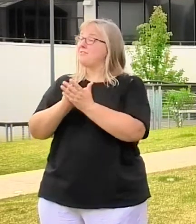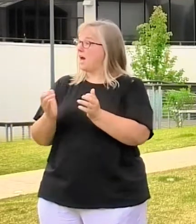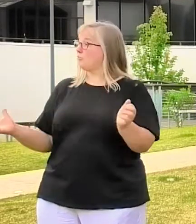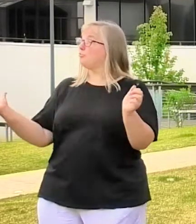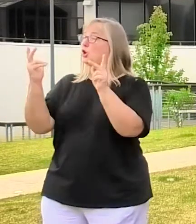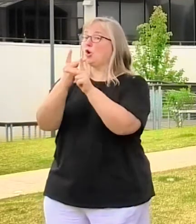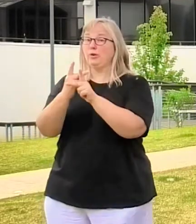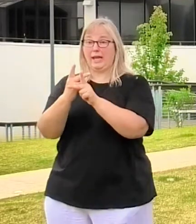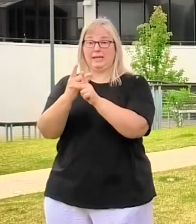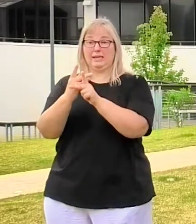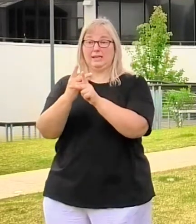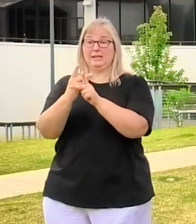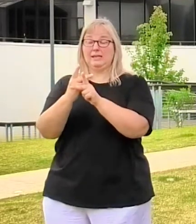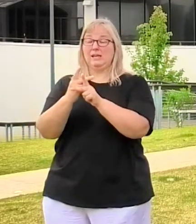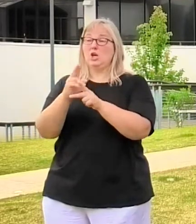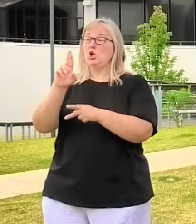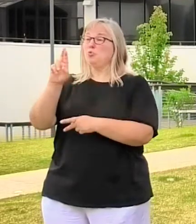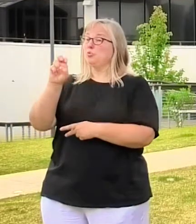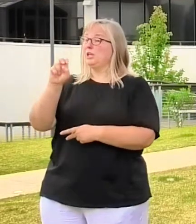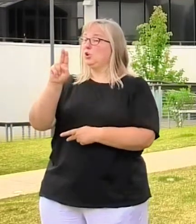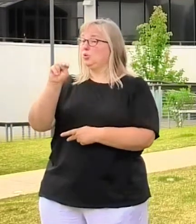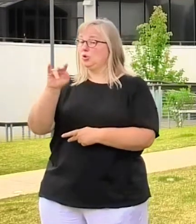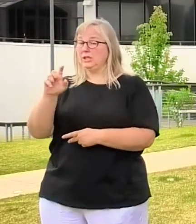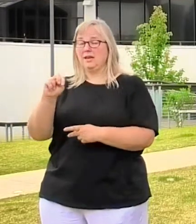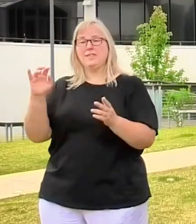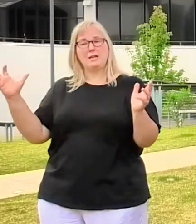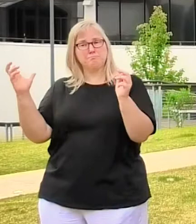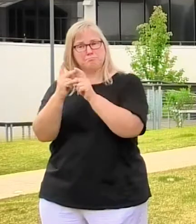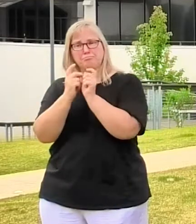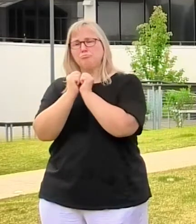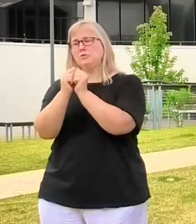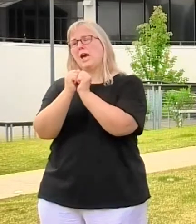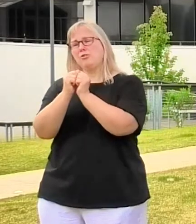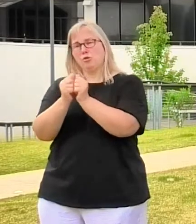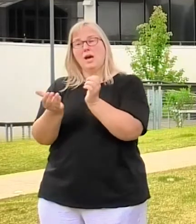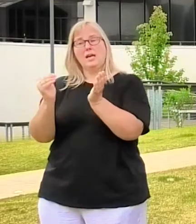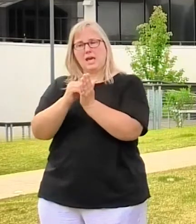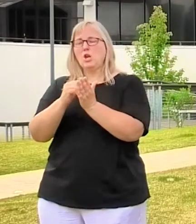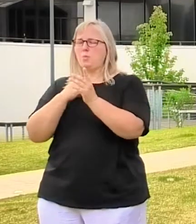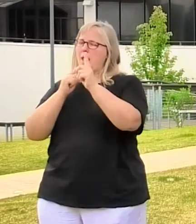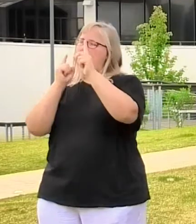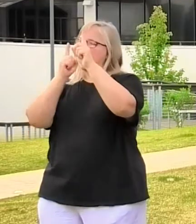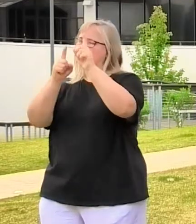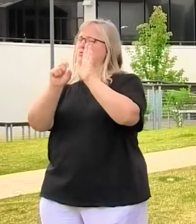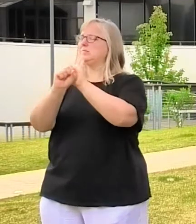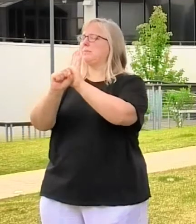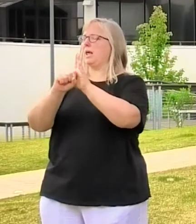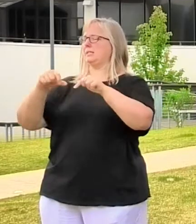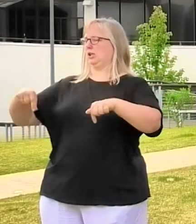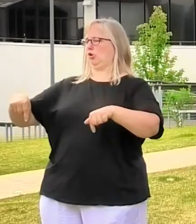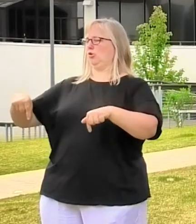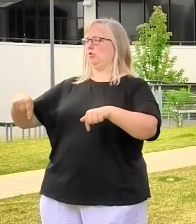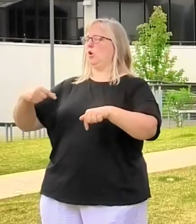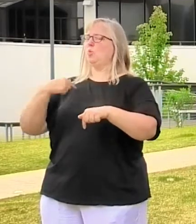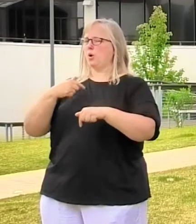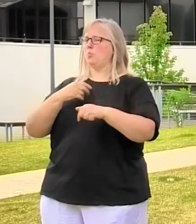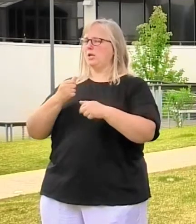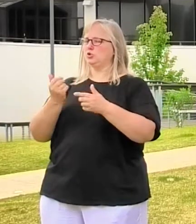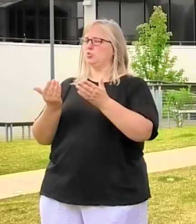that coming together again, that we aim to symbolize here and aim to